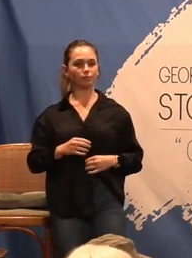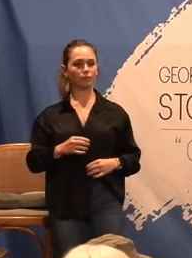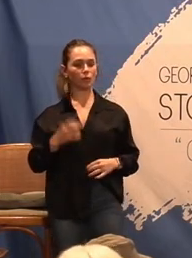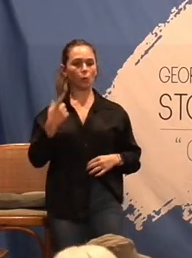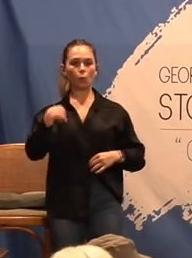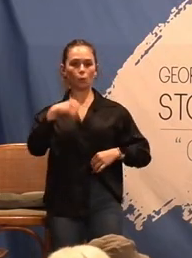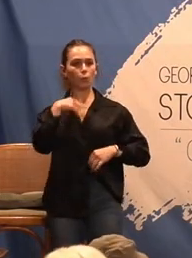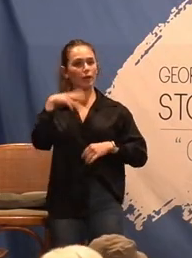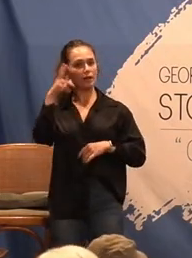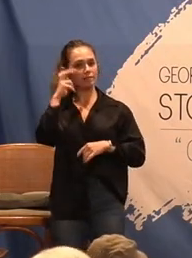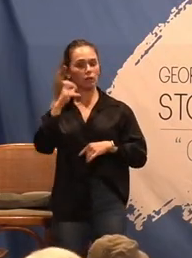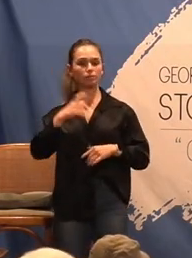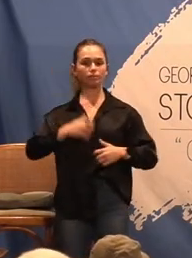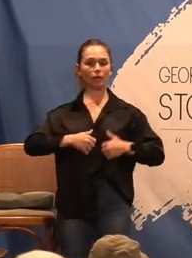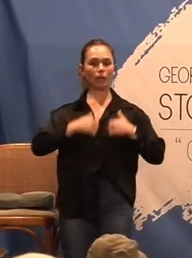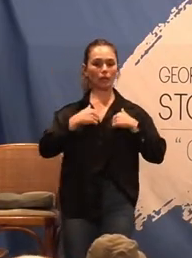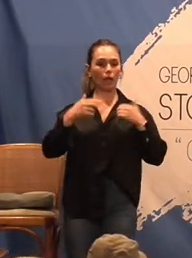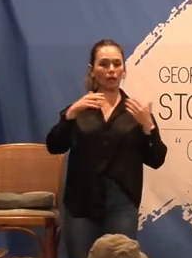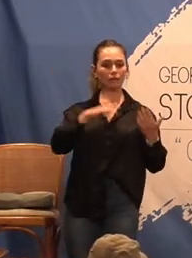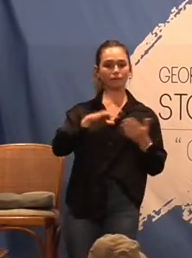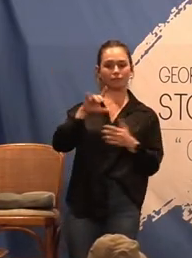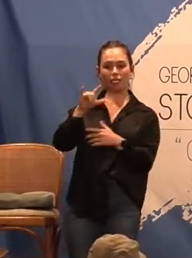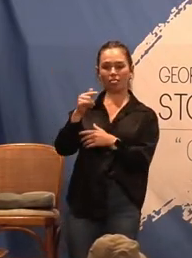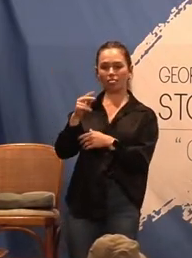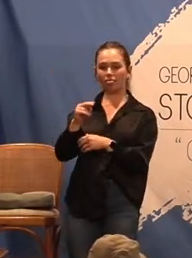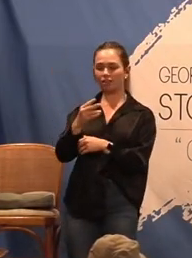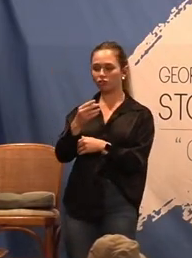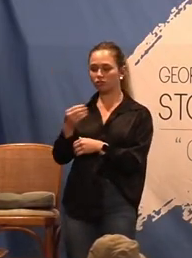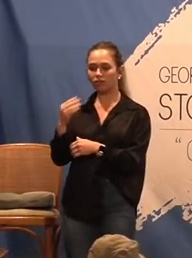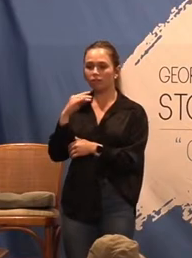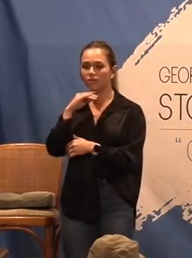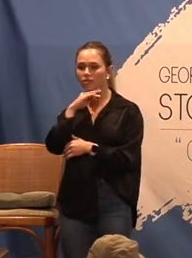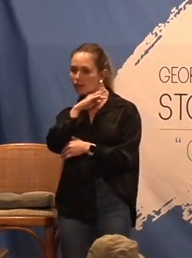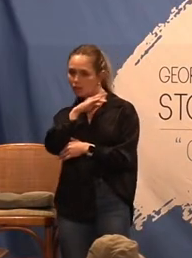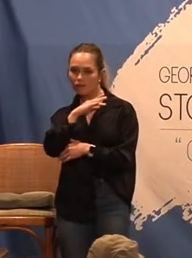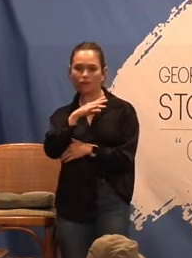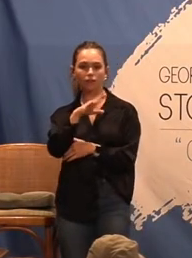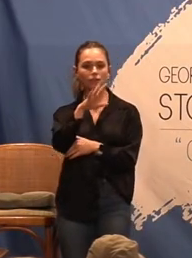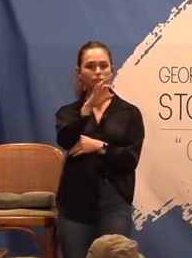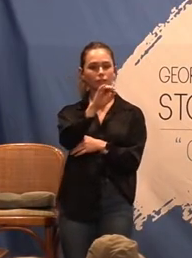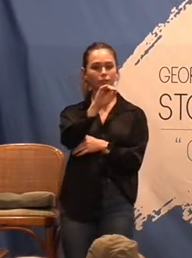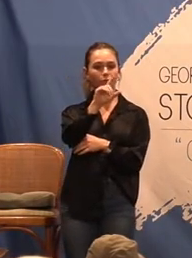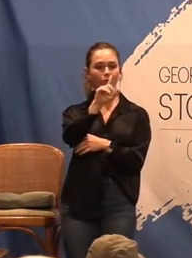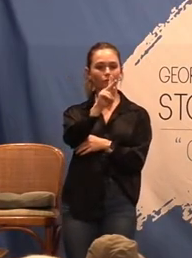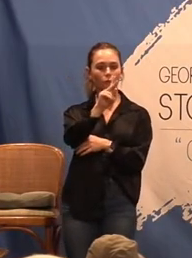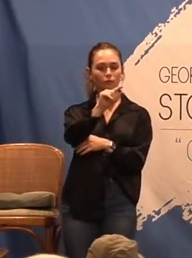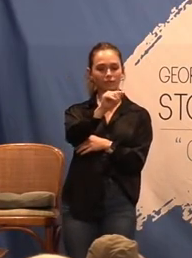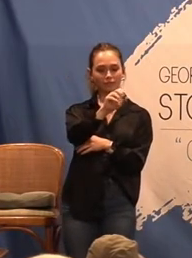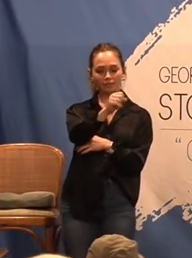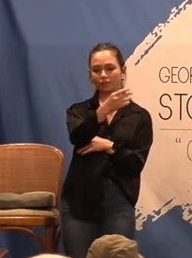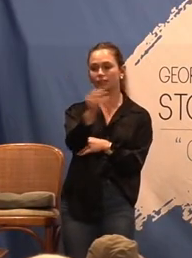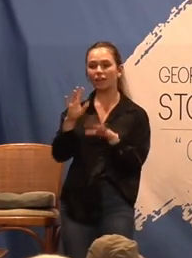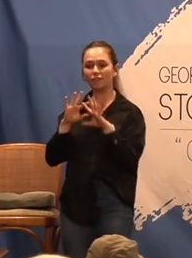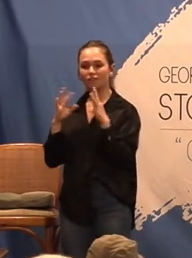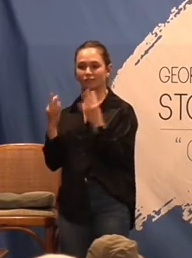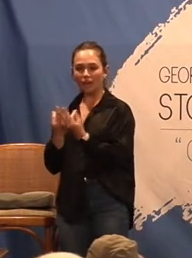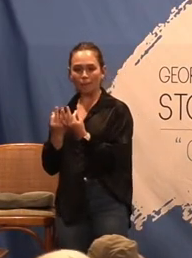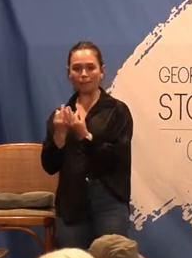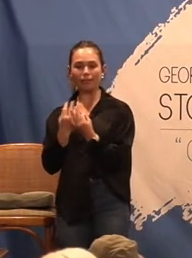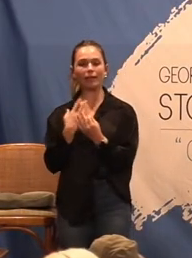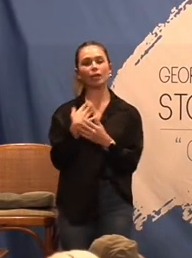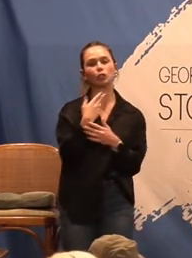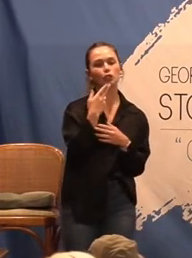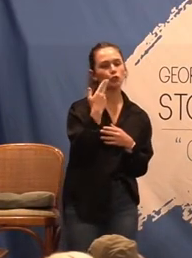We've heard about life and death, legends and lies, folktales and family, humor and